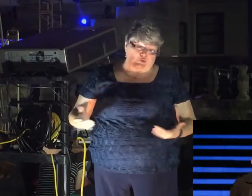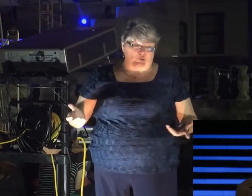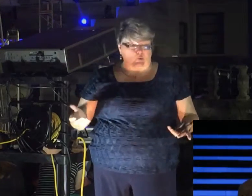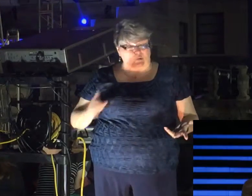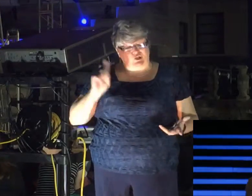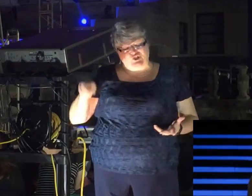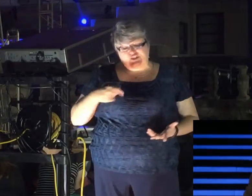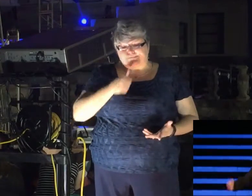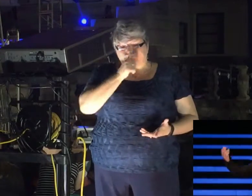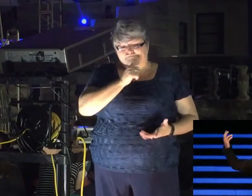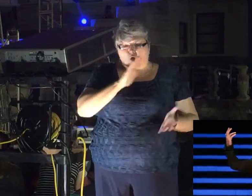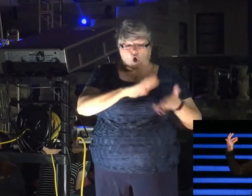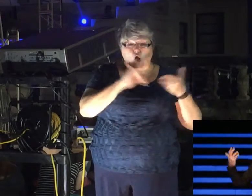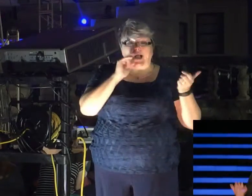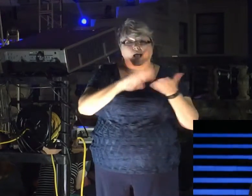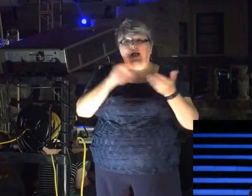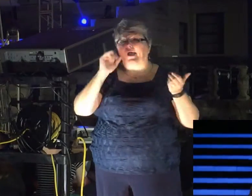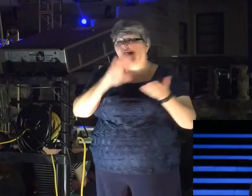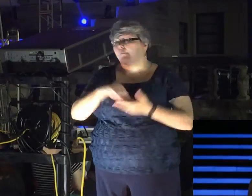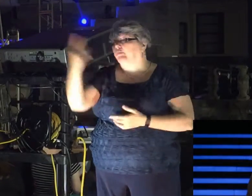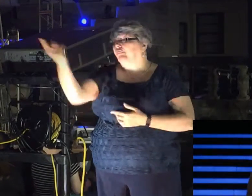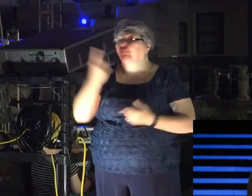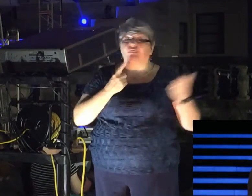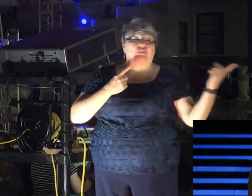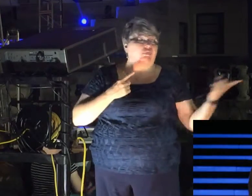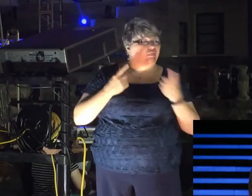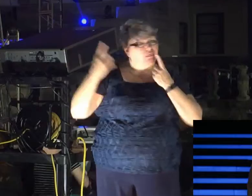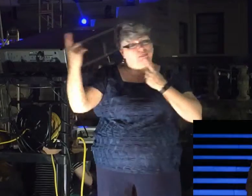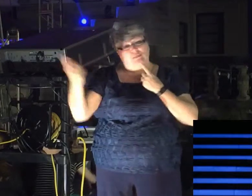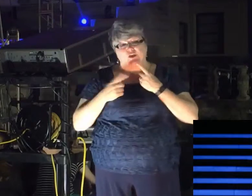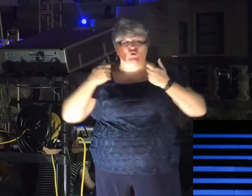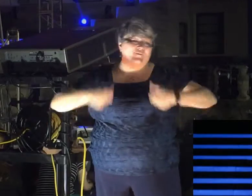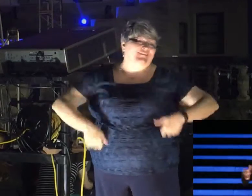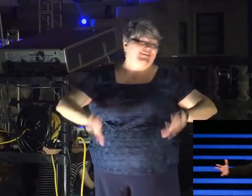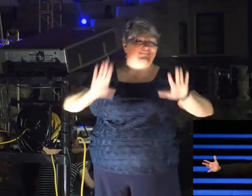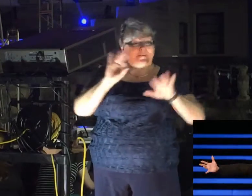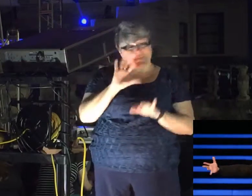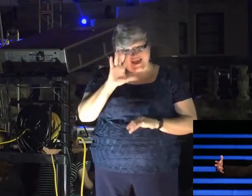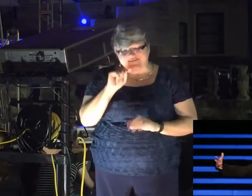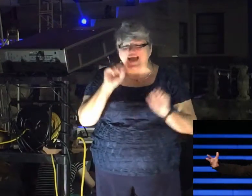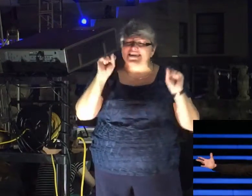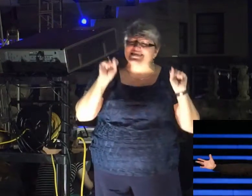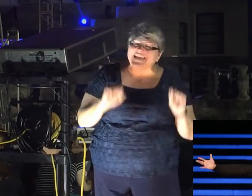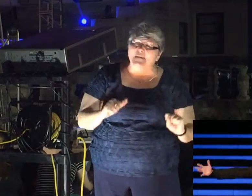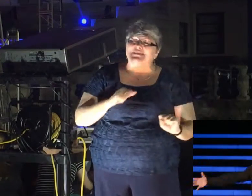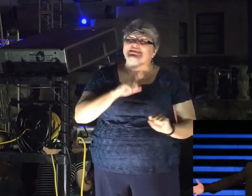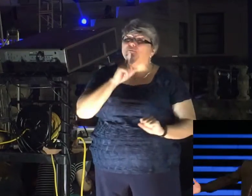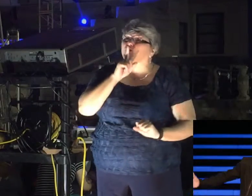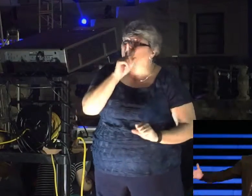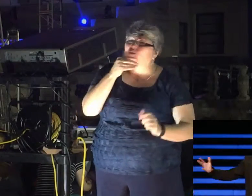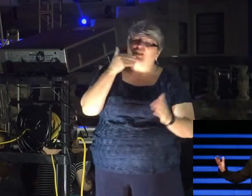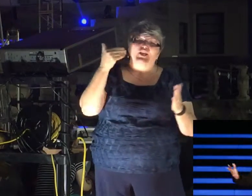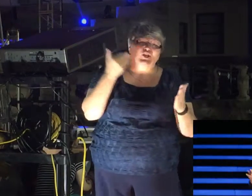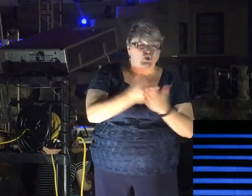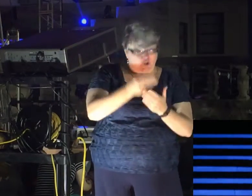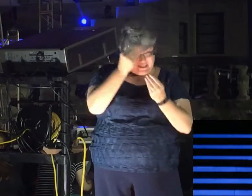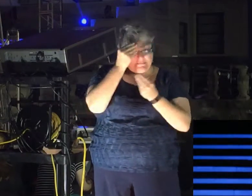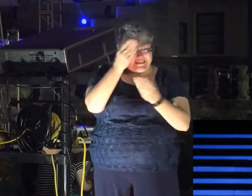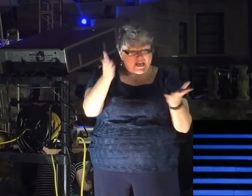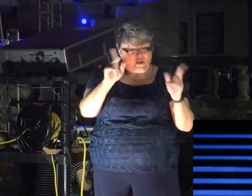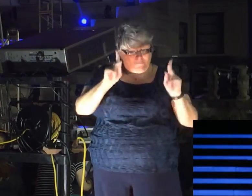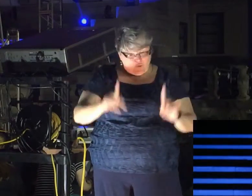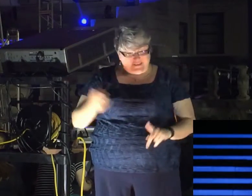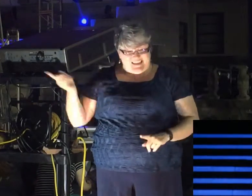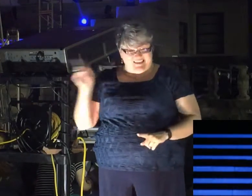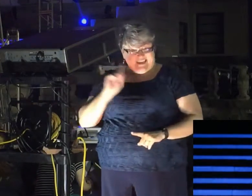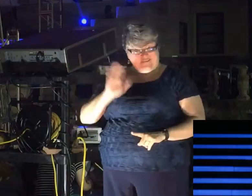can do, is just sort of hook up with whoever, sort of, and you've given up on the fact that there can be something really good. And